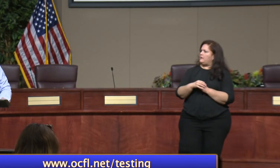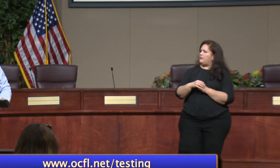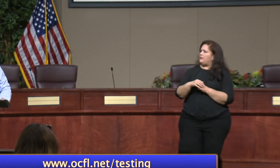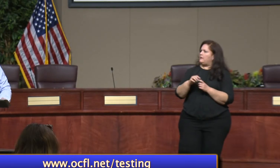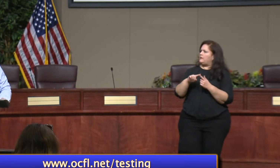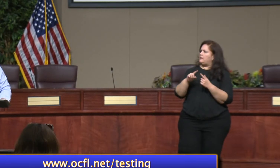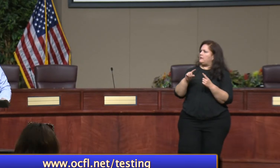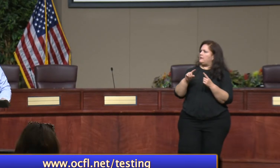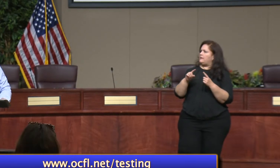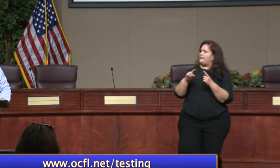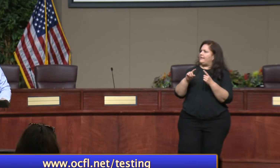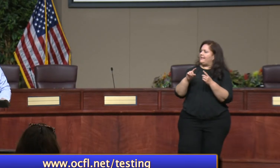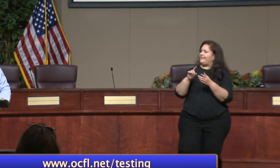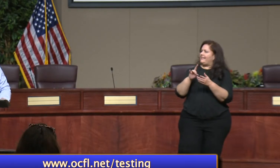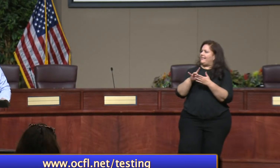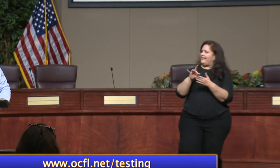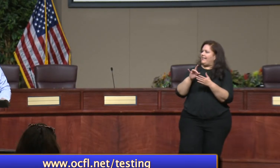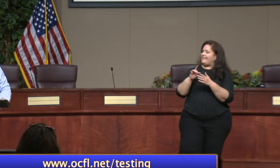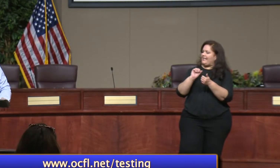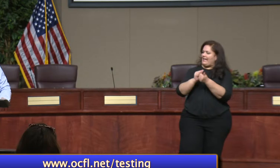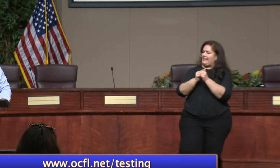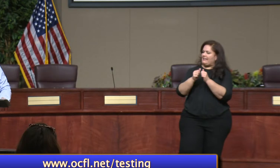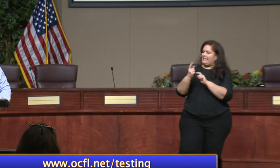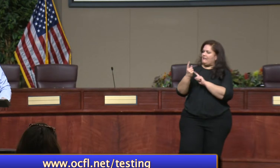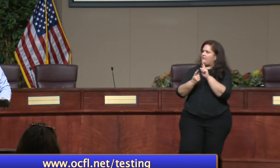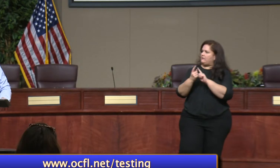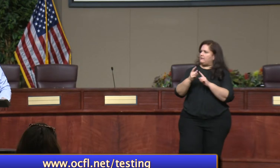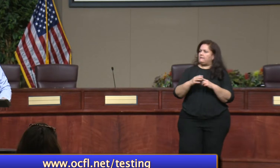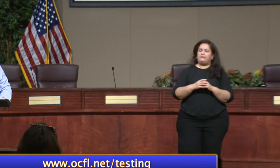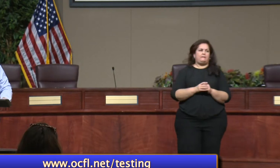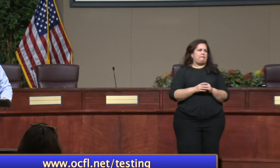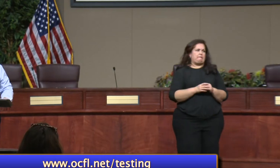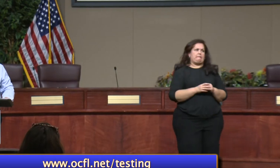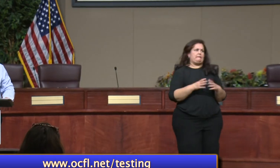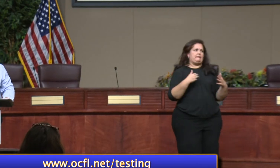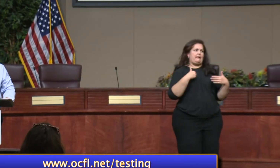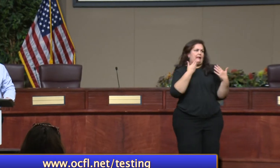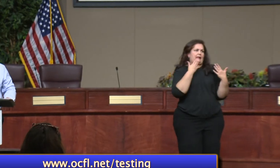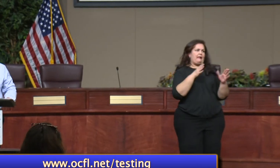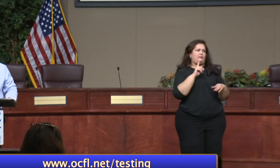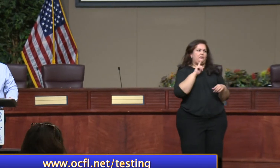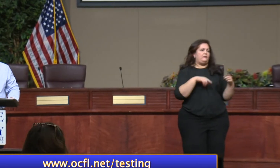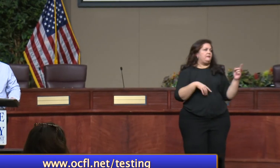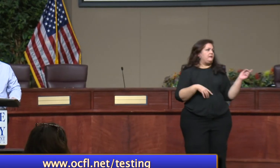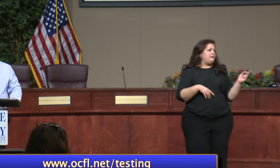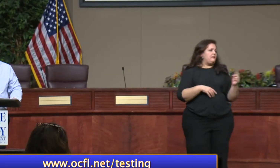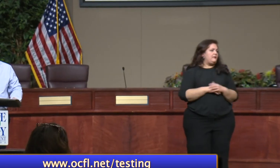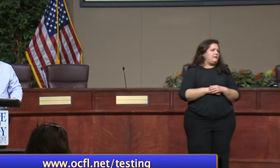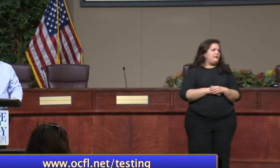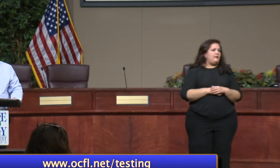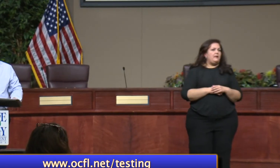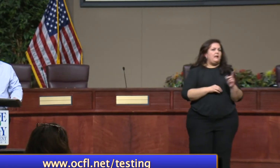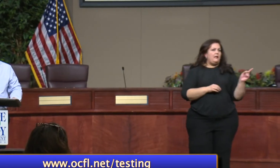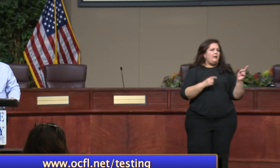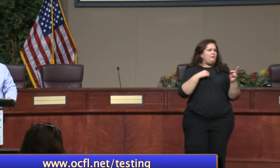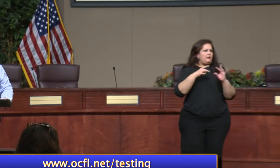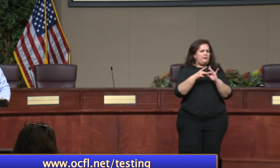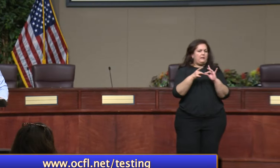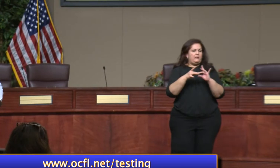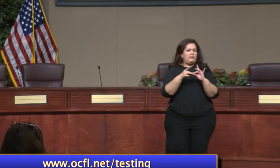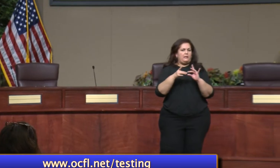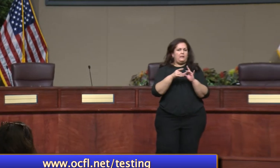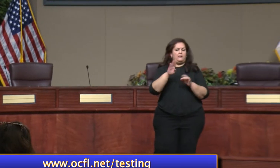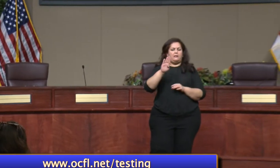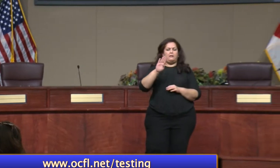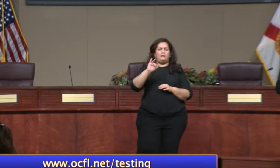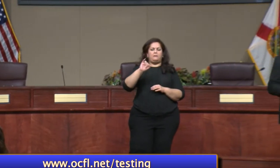non-athletes learning face-to-face? I don't know. So I will point out that Bishop Moore, that's